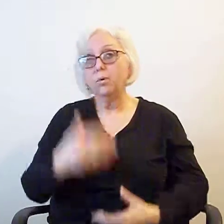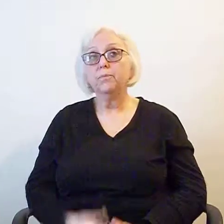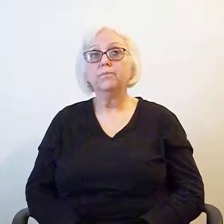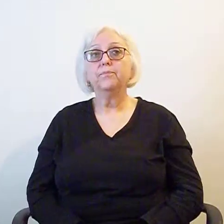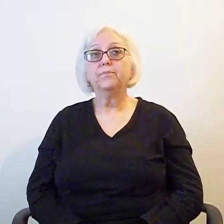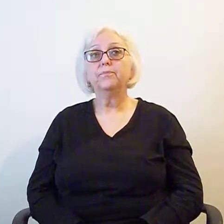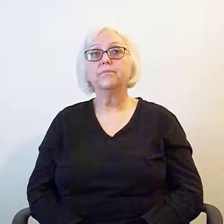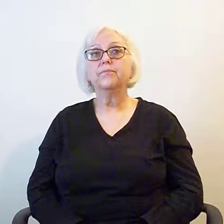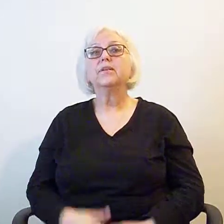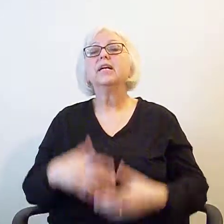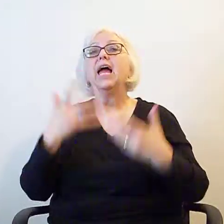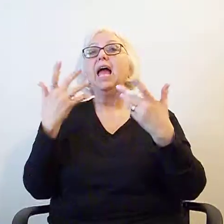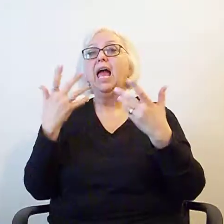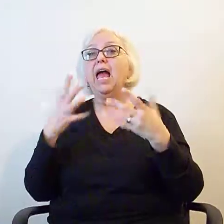and complete an incident report.